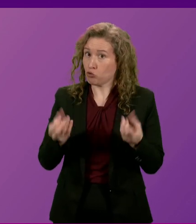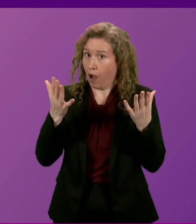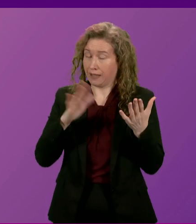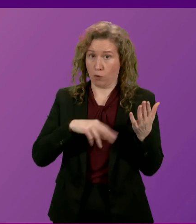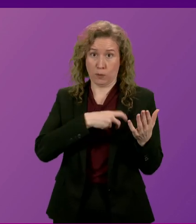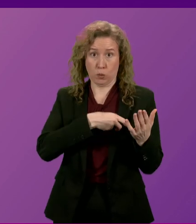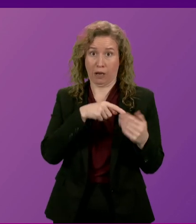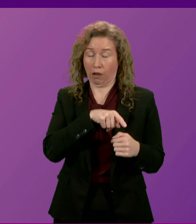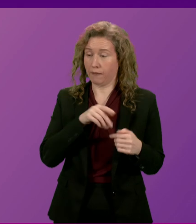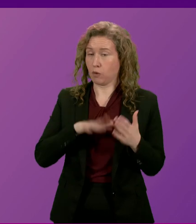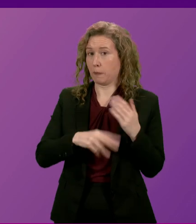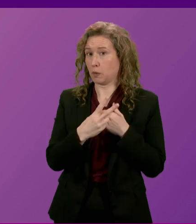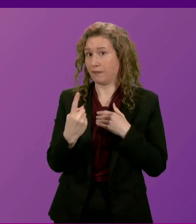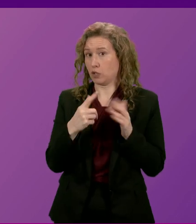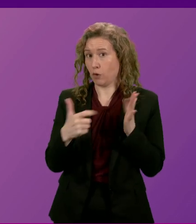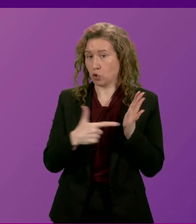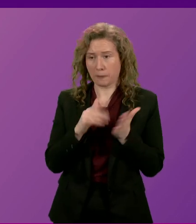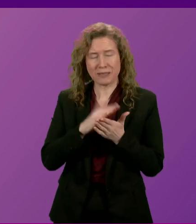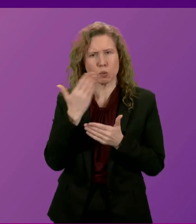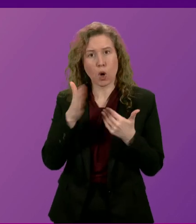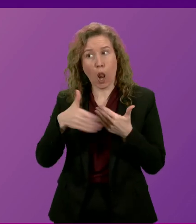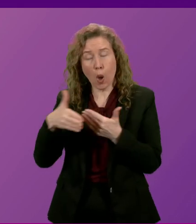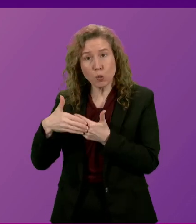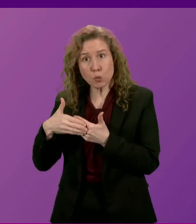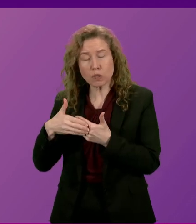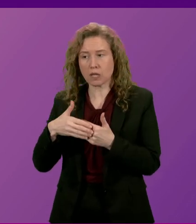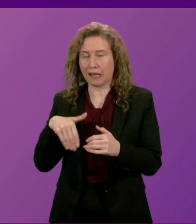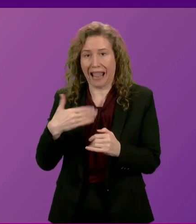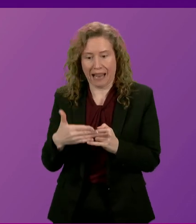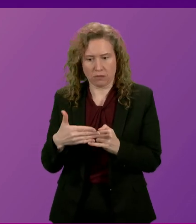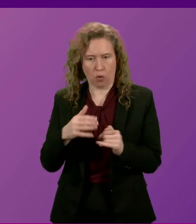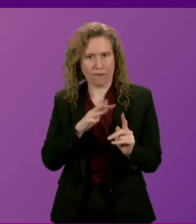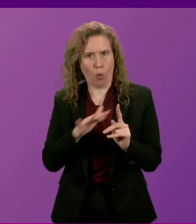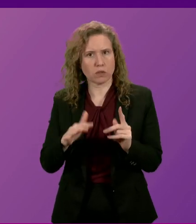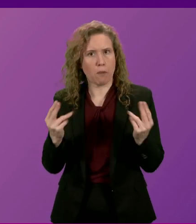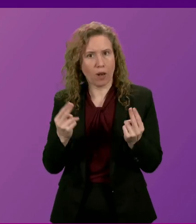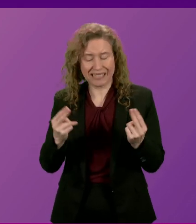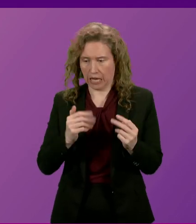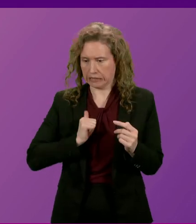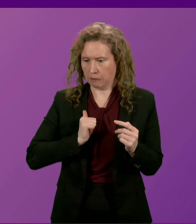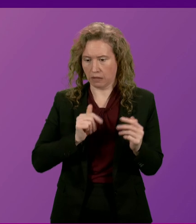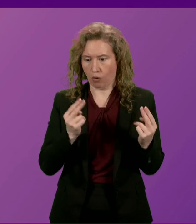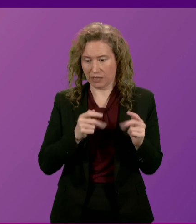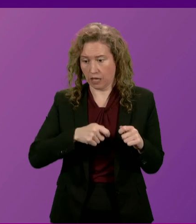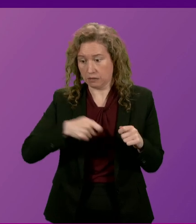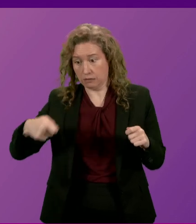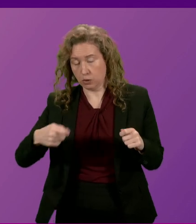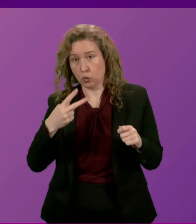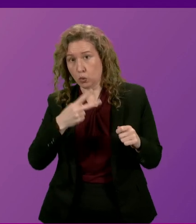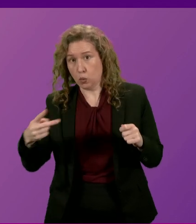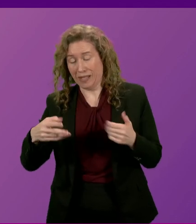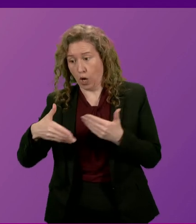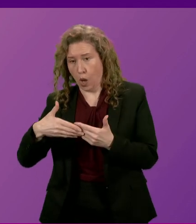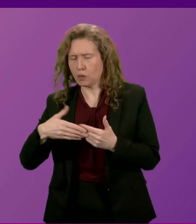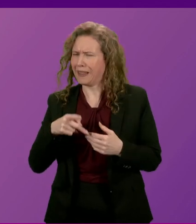from the 21st of October, closing schools at the end of the local autumn holiday for a further fortnight. This action is